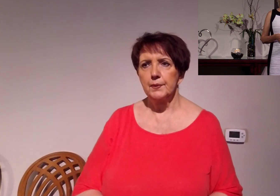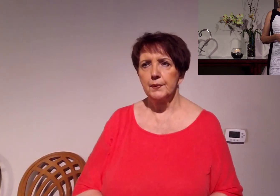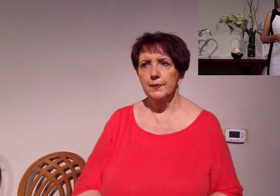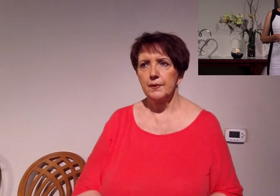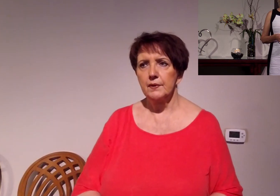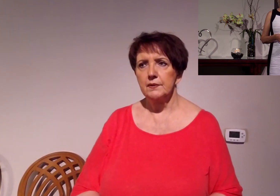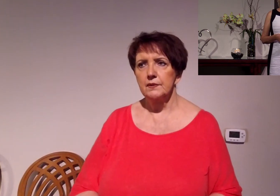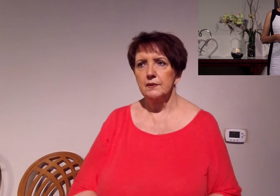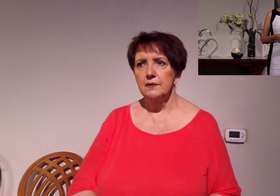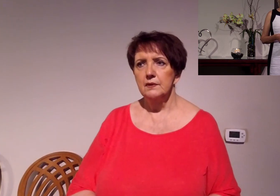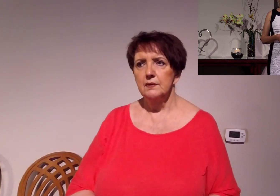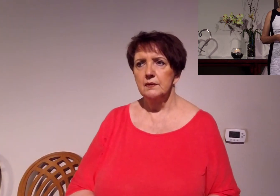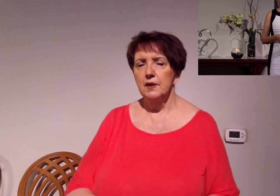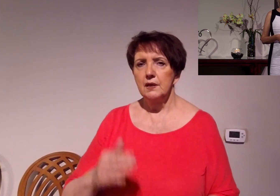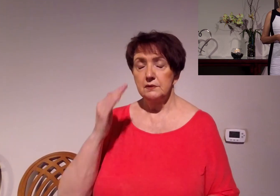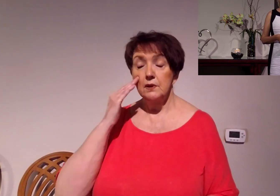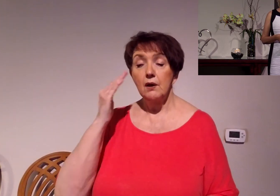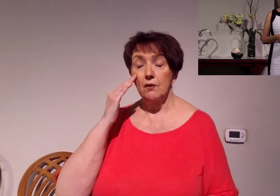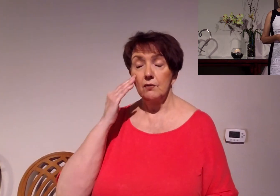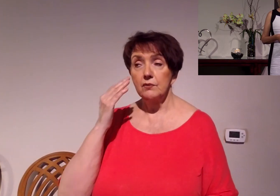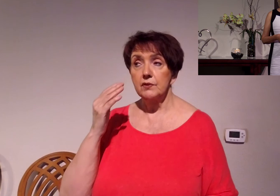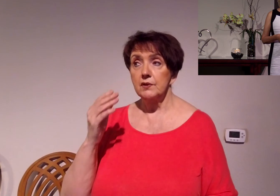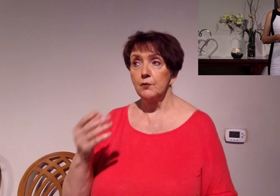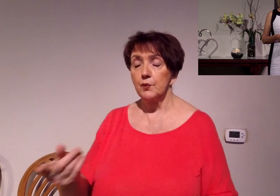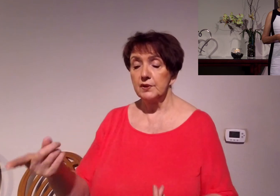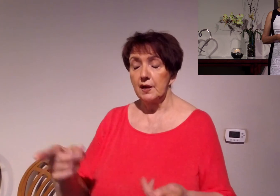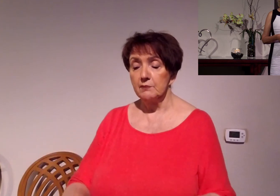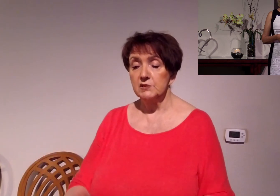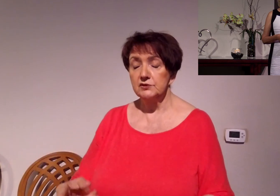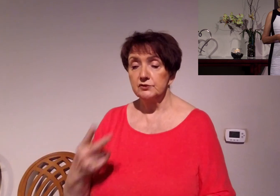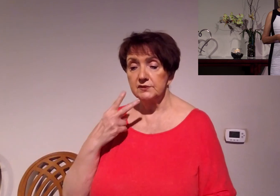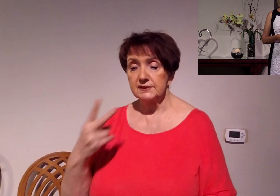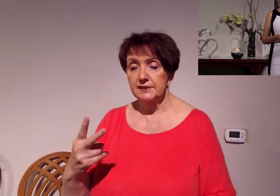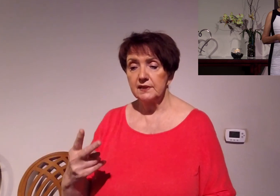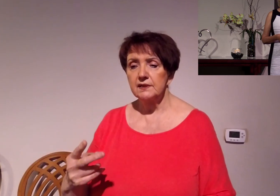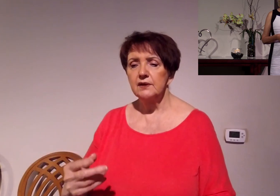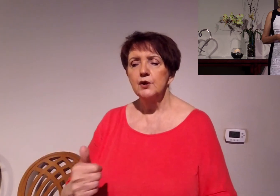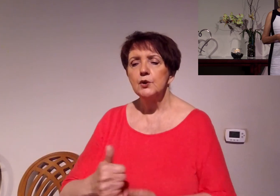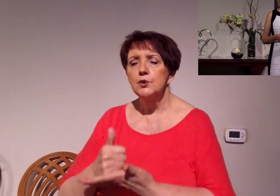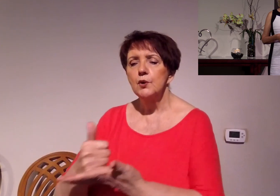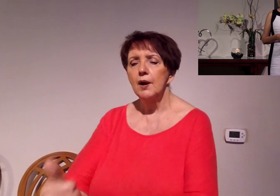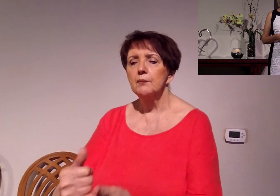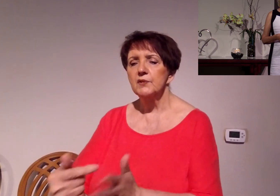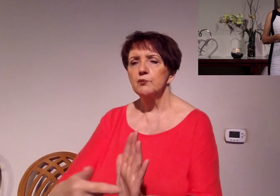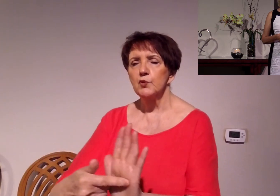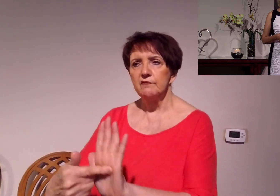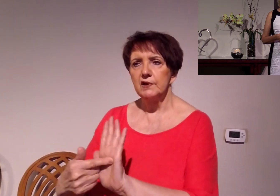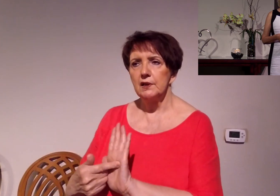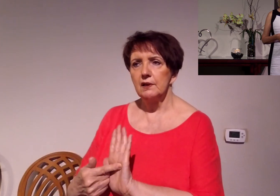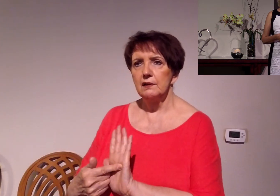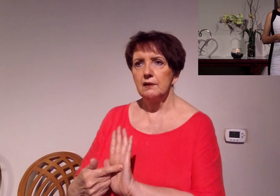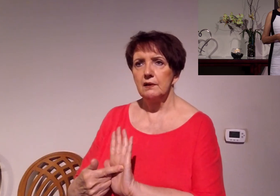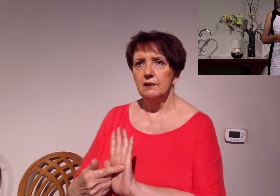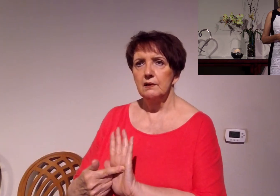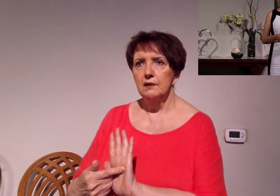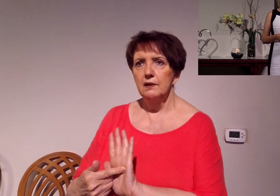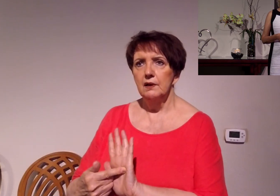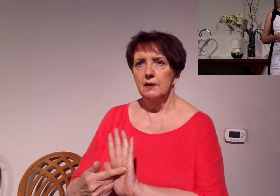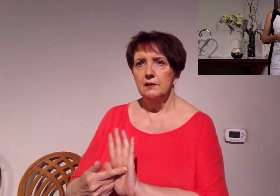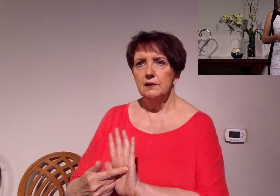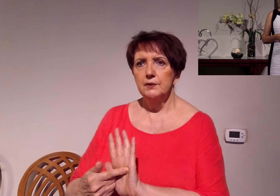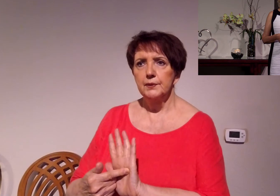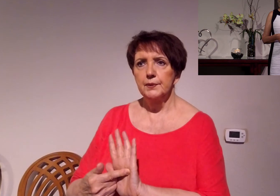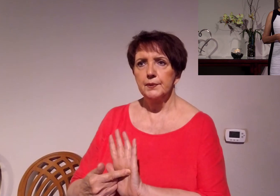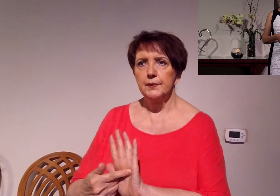And to know that as you see it, you help reveal it.